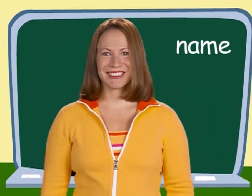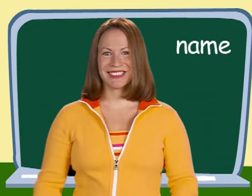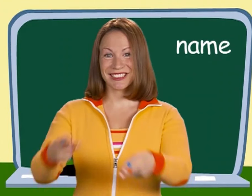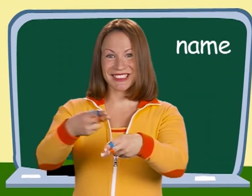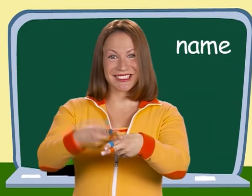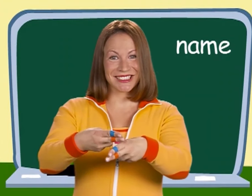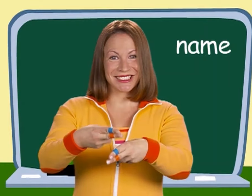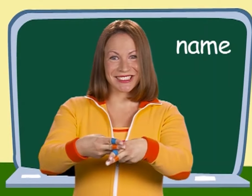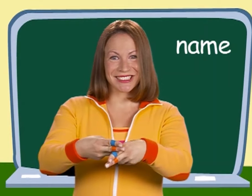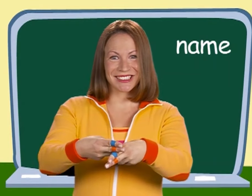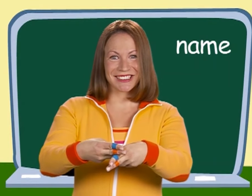Can you sign name?